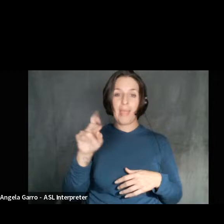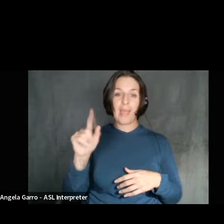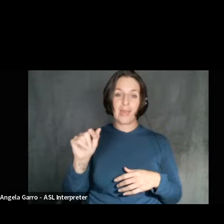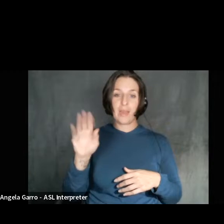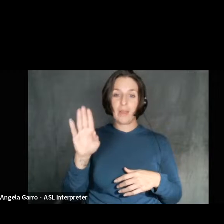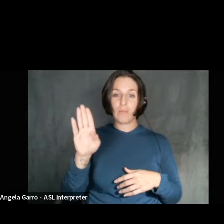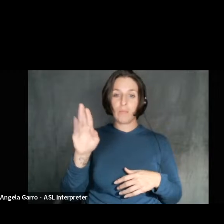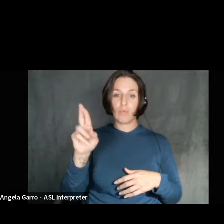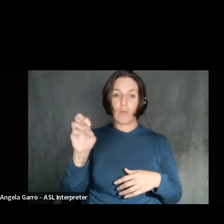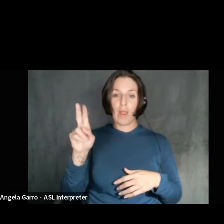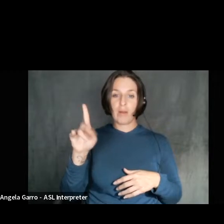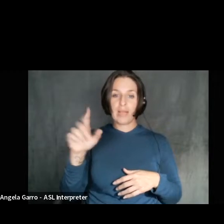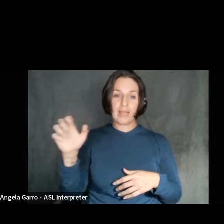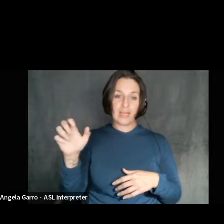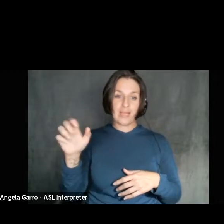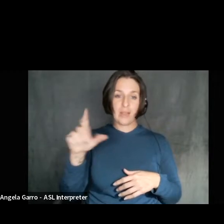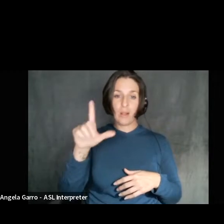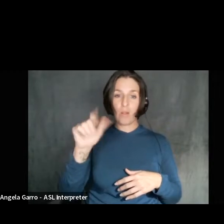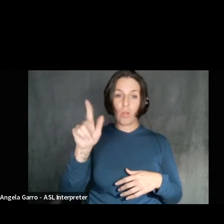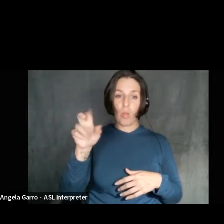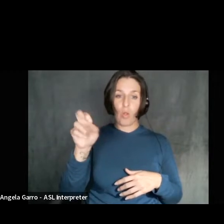Lauren Campanelli,